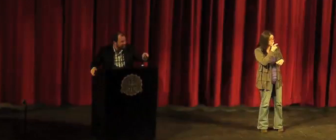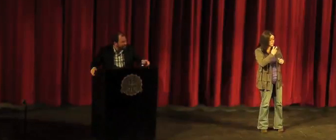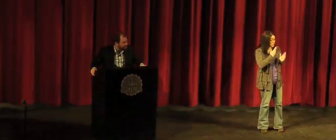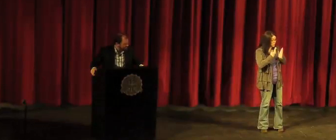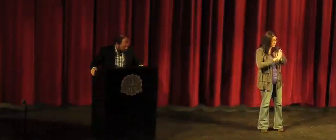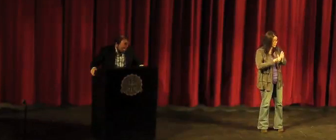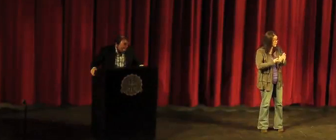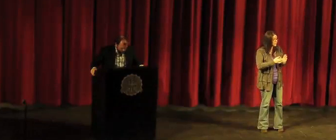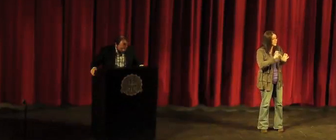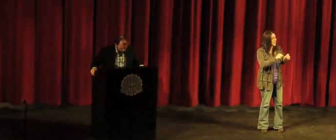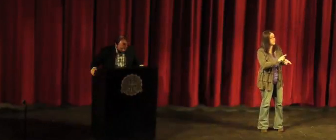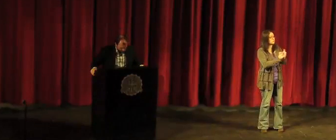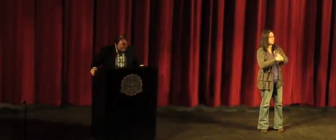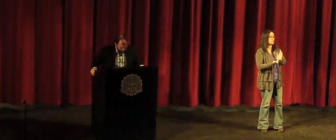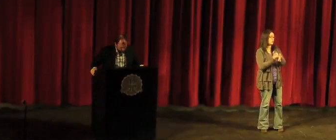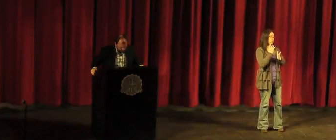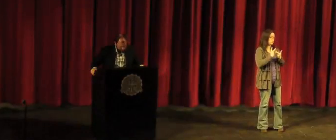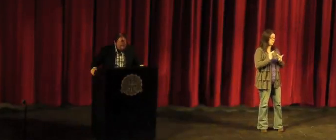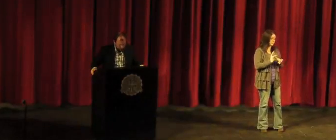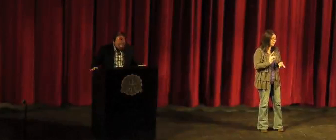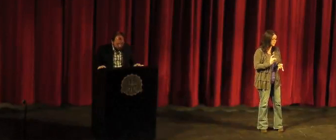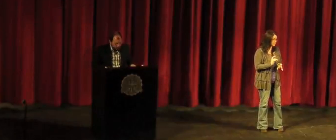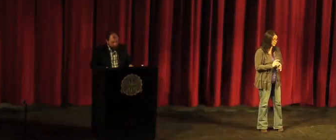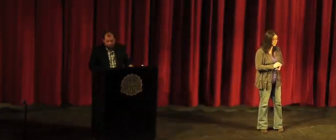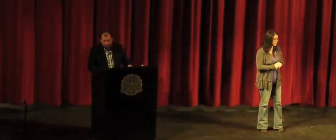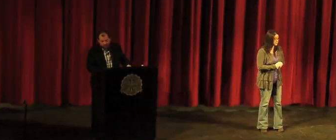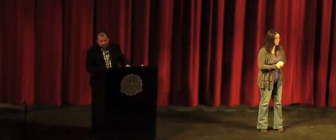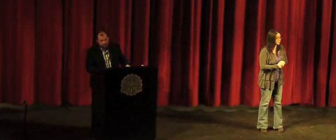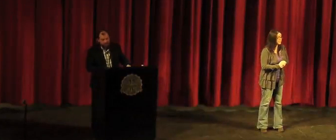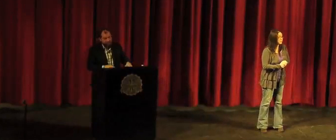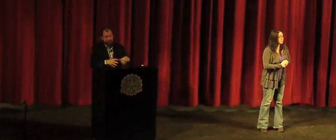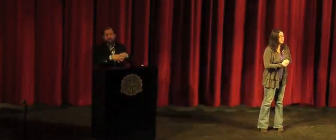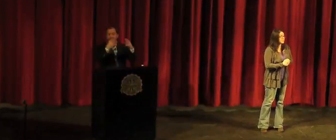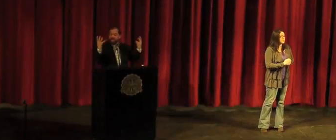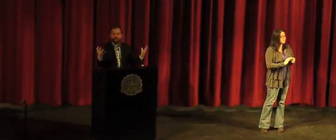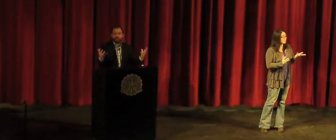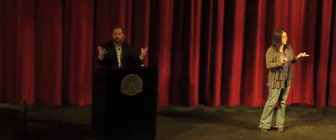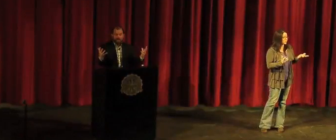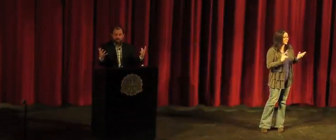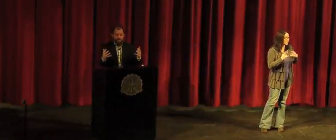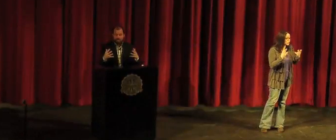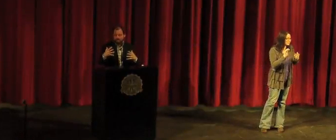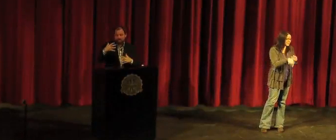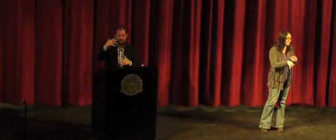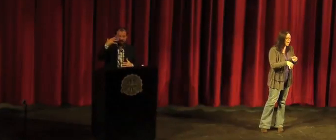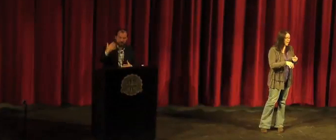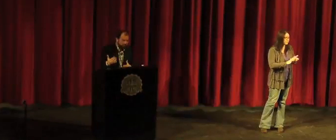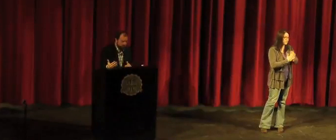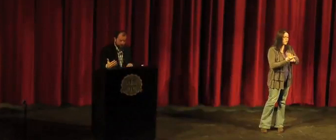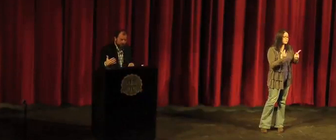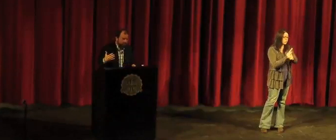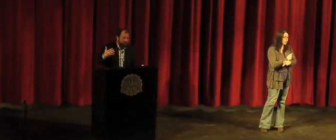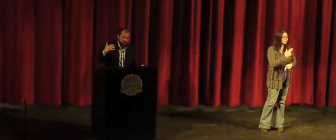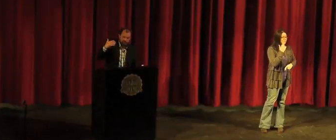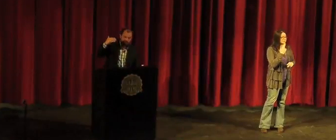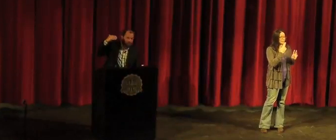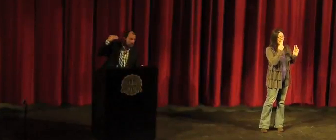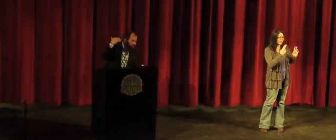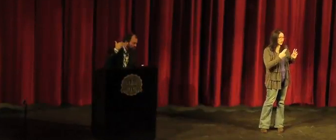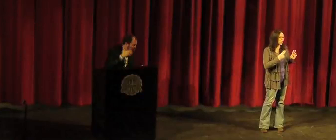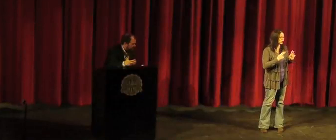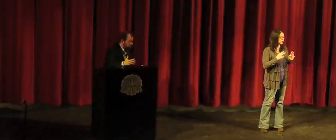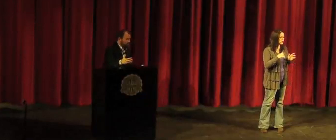a different story. Well, the urgency of this gets amplified because Hitler's marching across